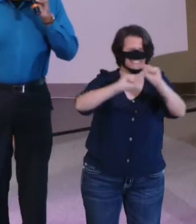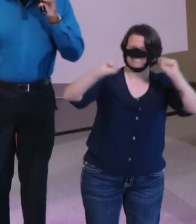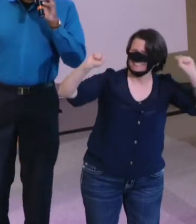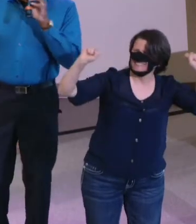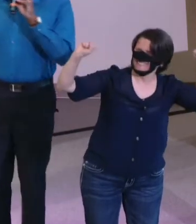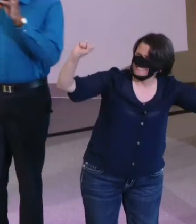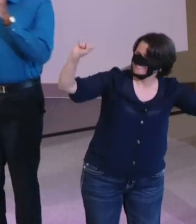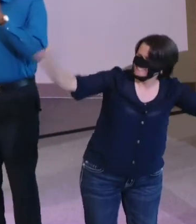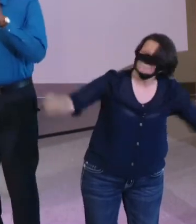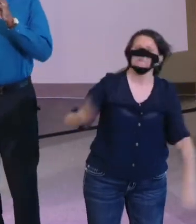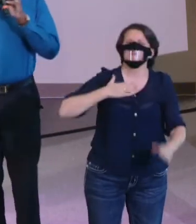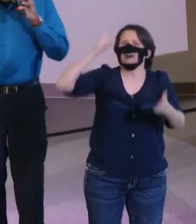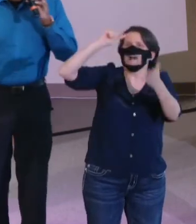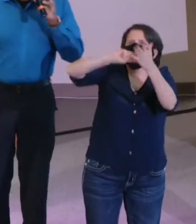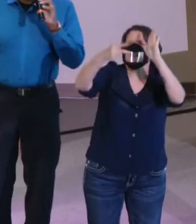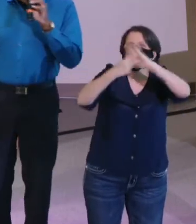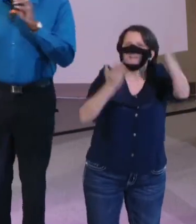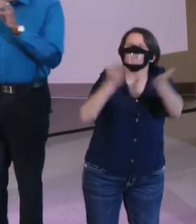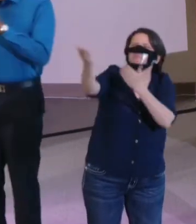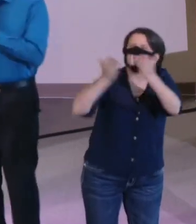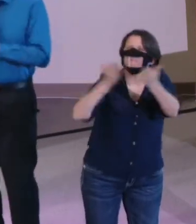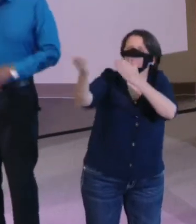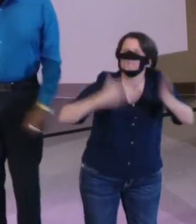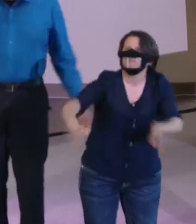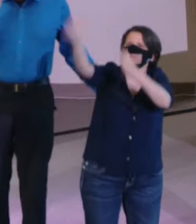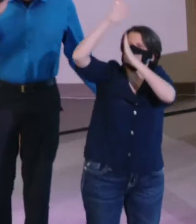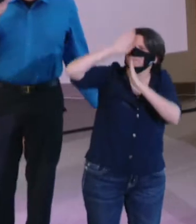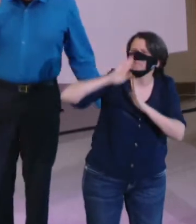Yes, I'm only here for God.